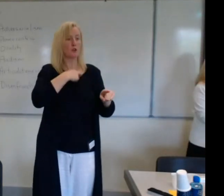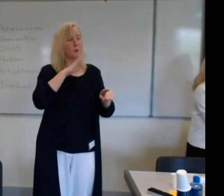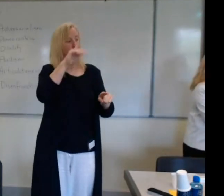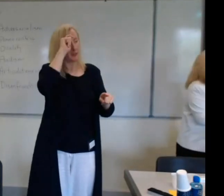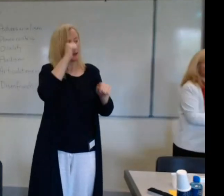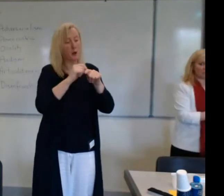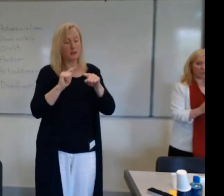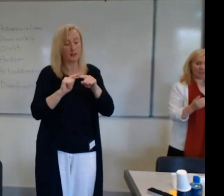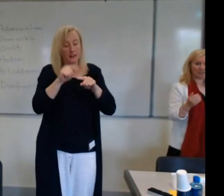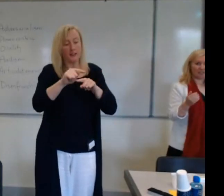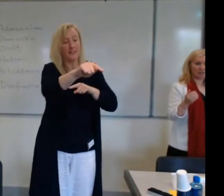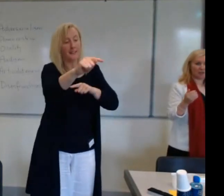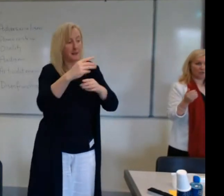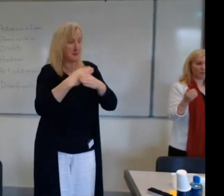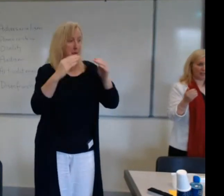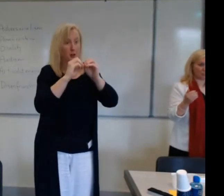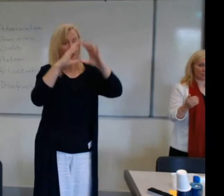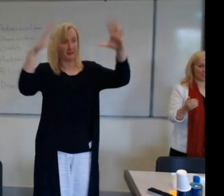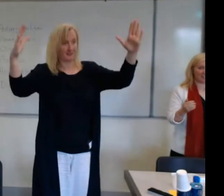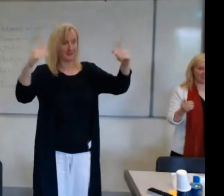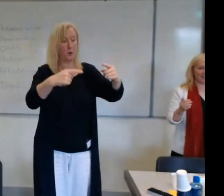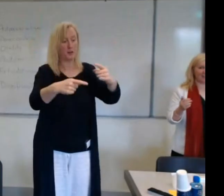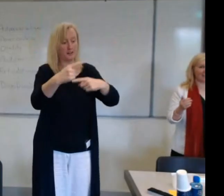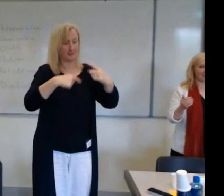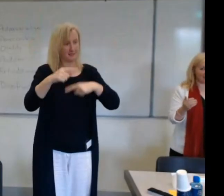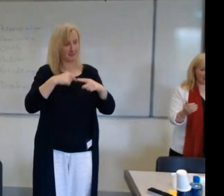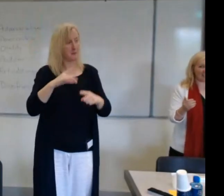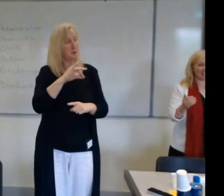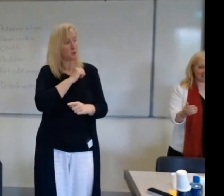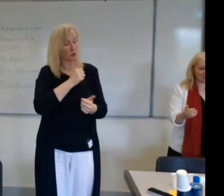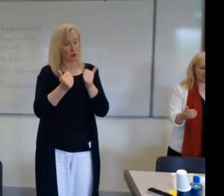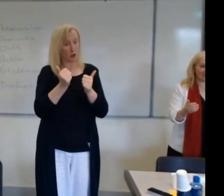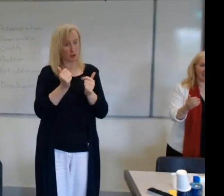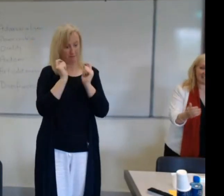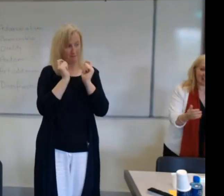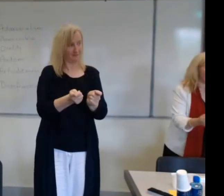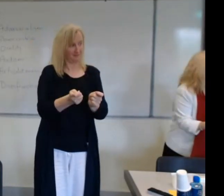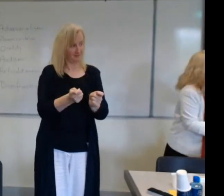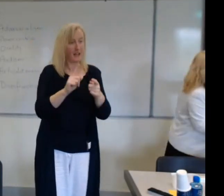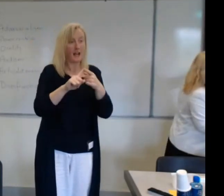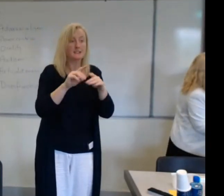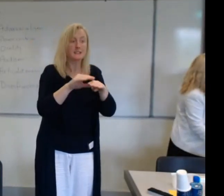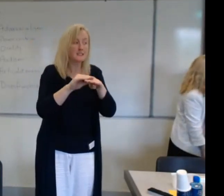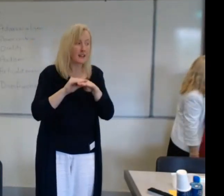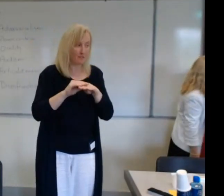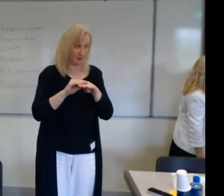if we want to make sure that we have justice that is served and seen to be served and is safe, well, then there are things that we need to think